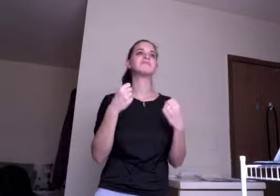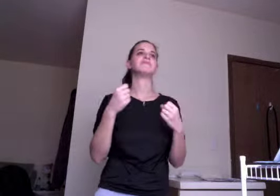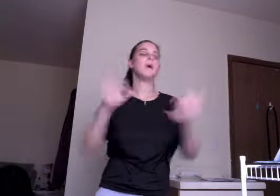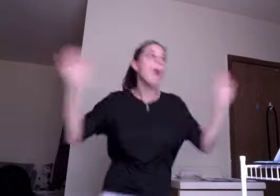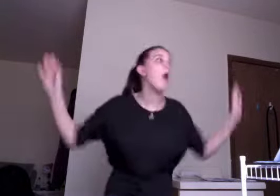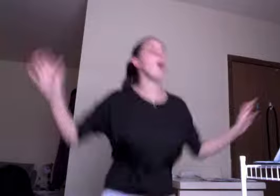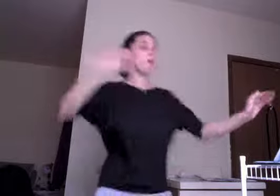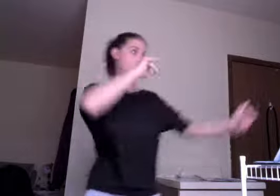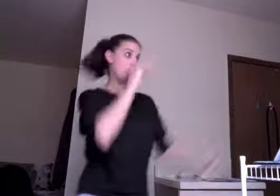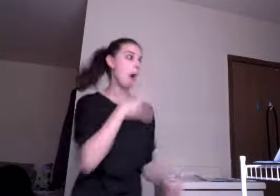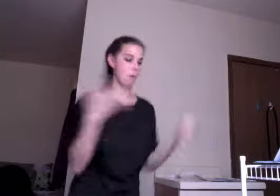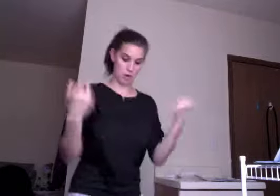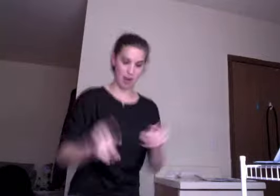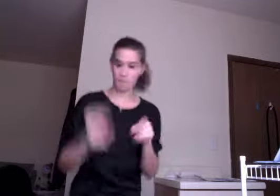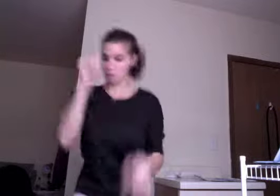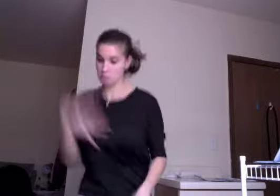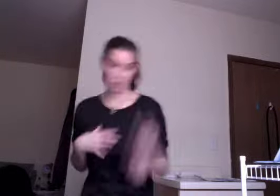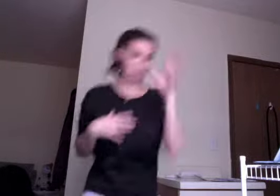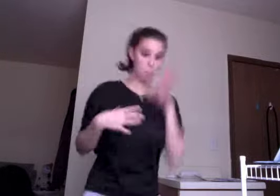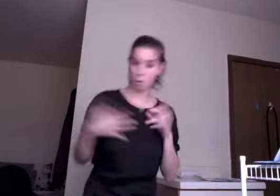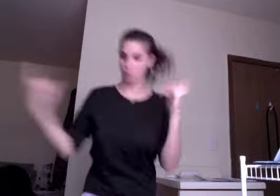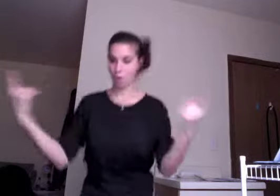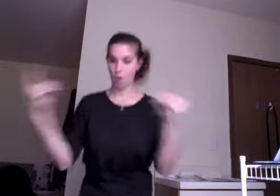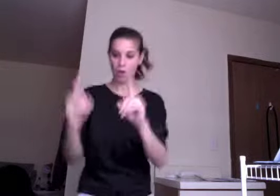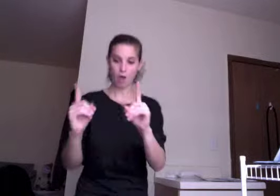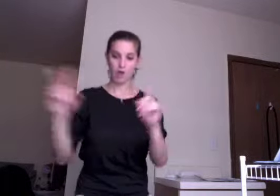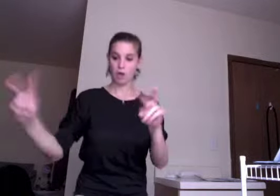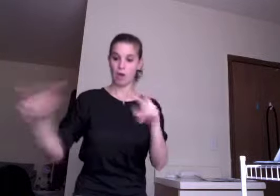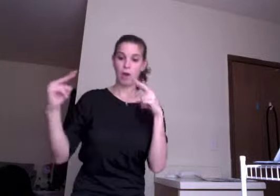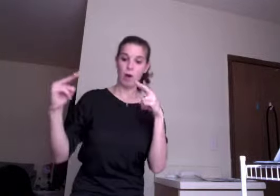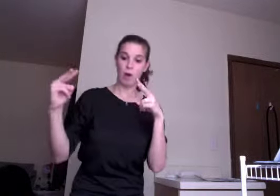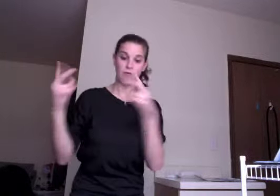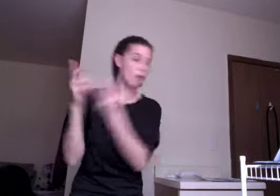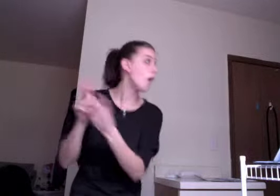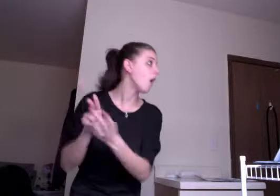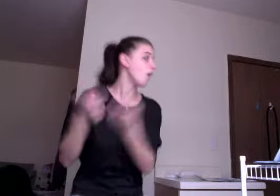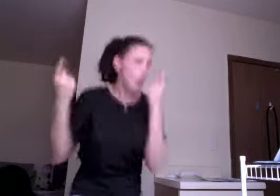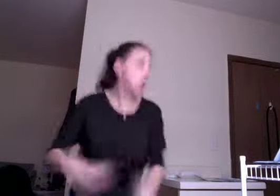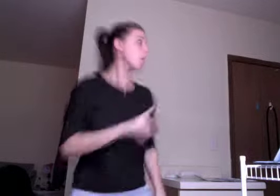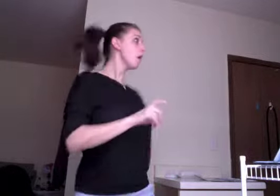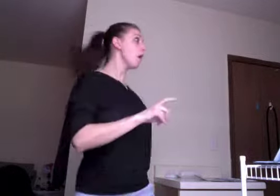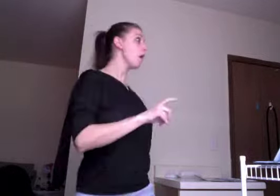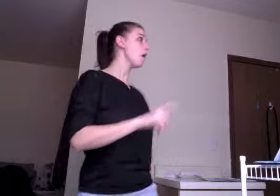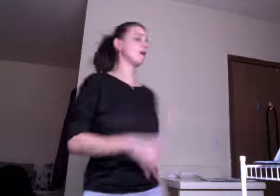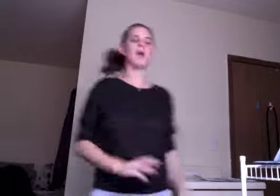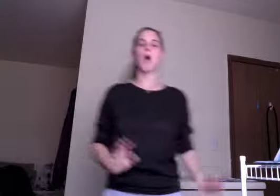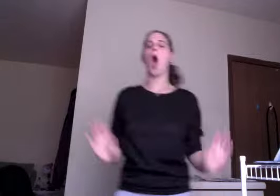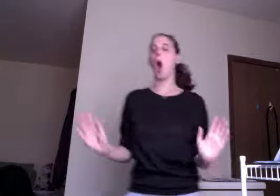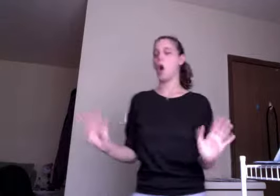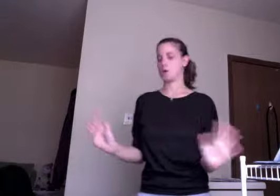each other on the street like a man and woman they just started doing it would that ever happen and I said oh no humans are so private oh